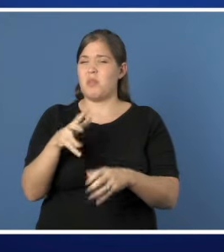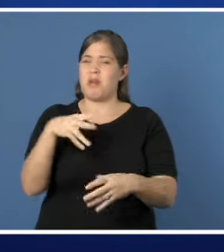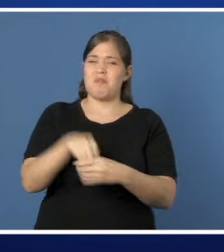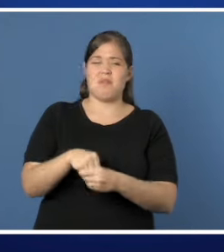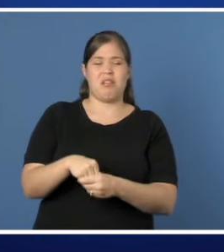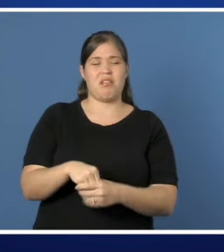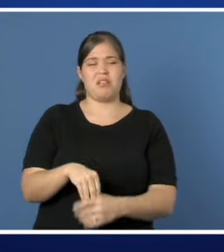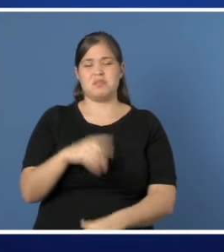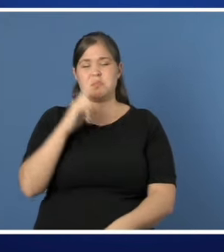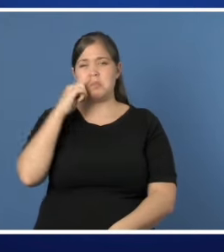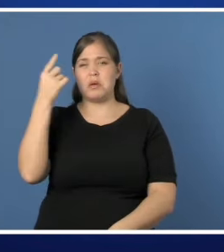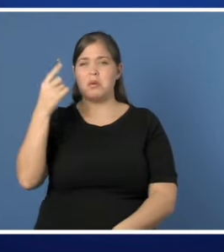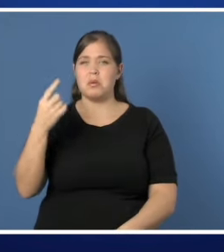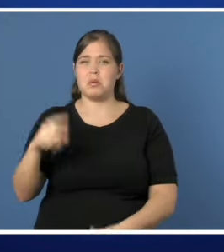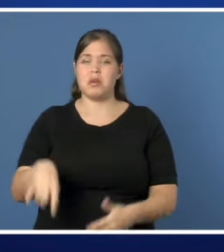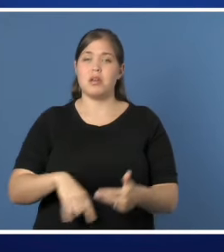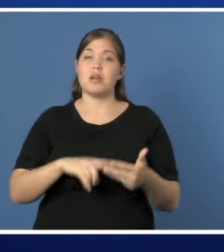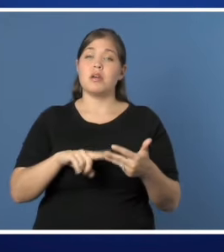school